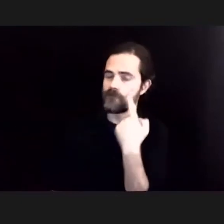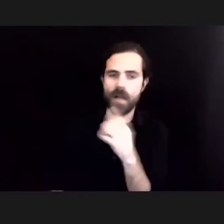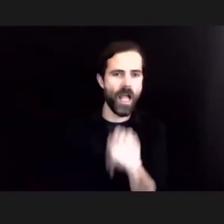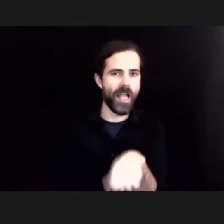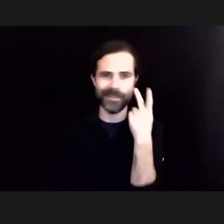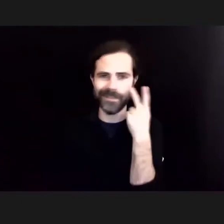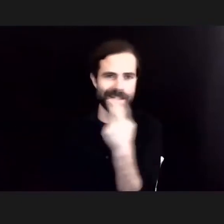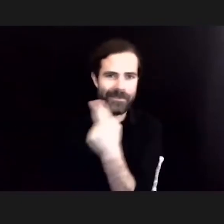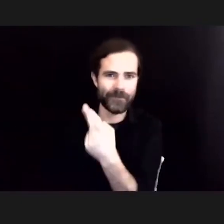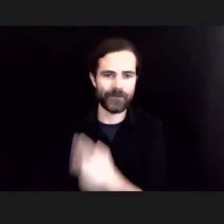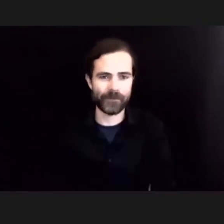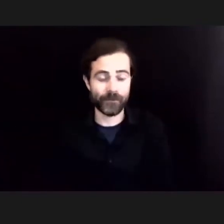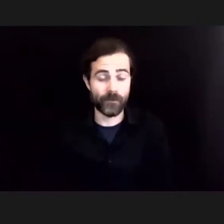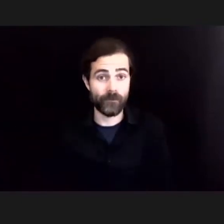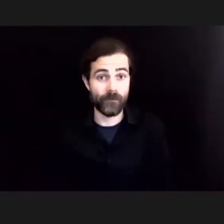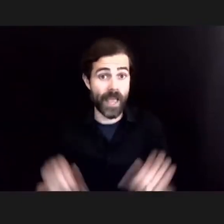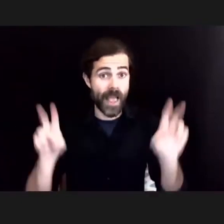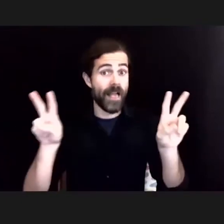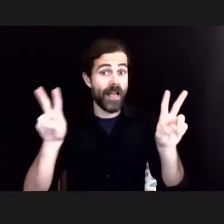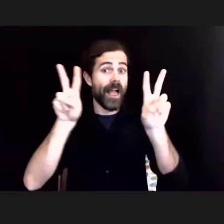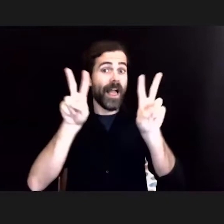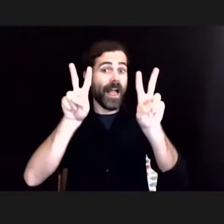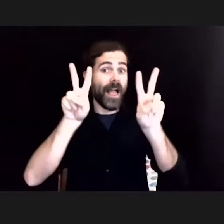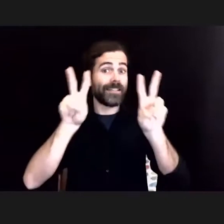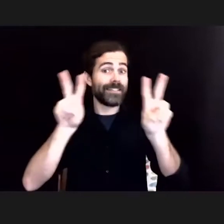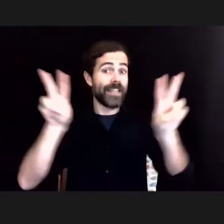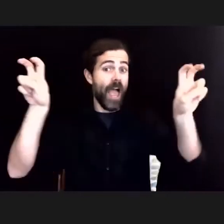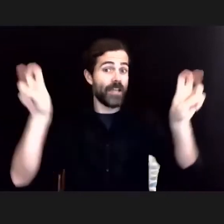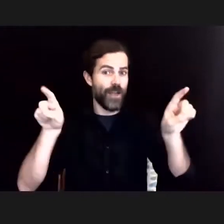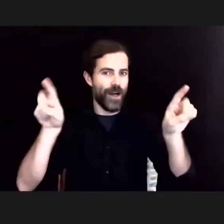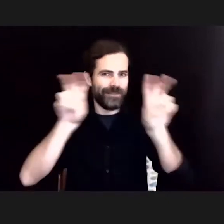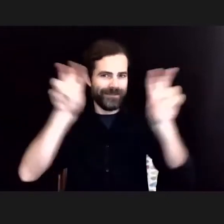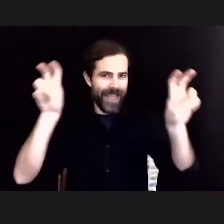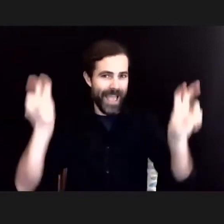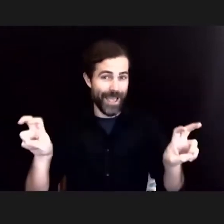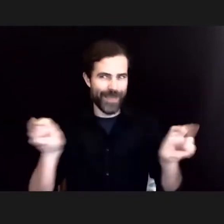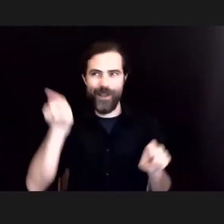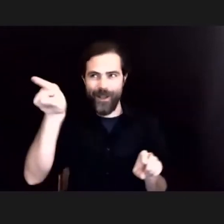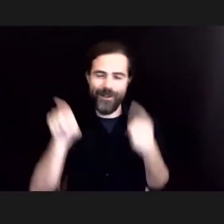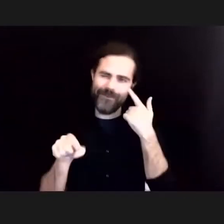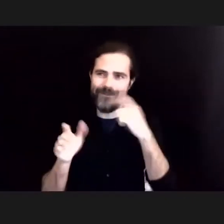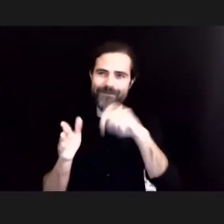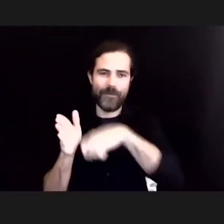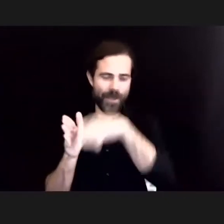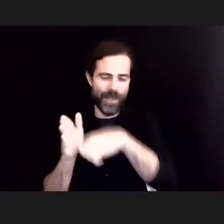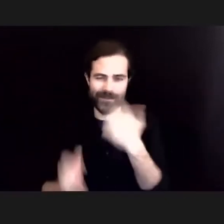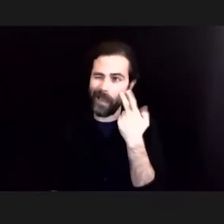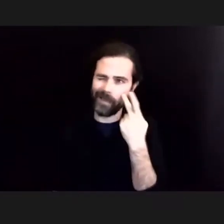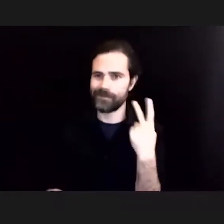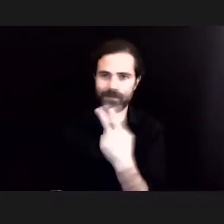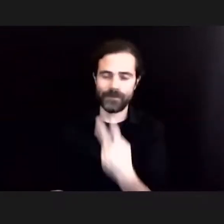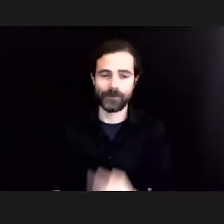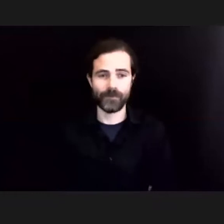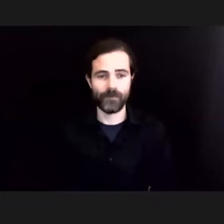of the project and the option to open the detail sheet. But we need this technology will be accessible.